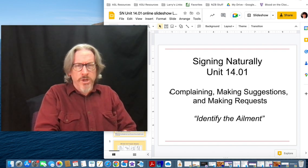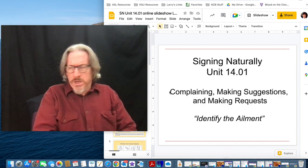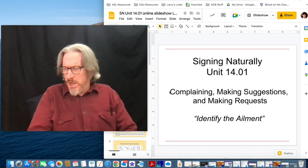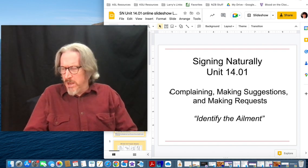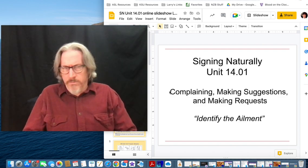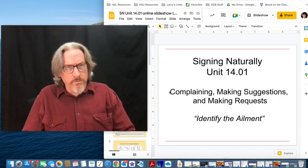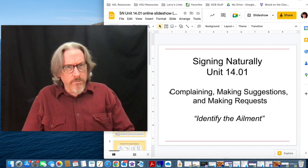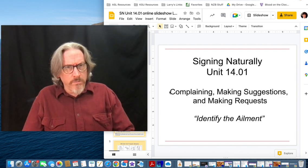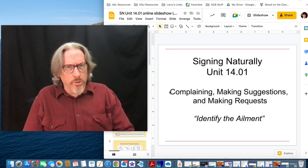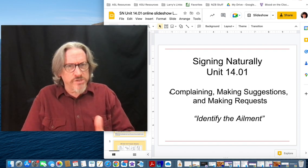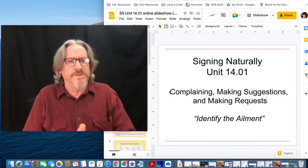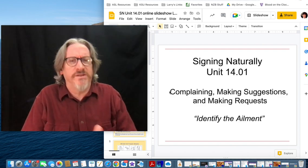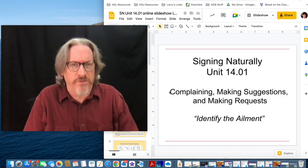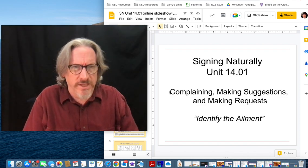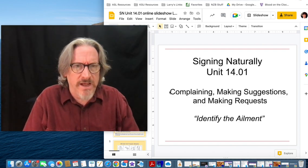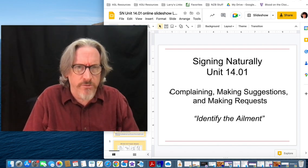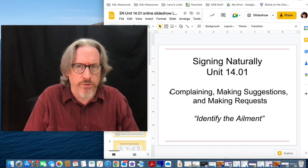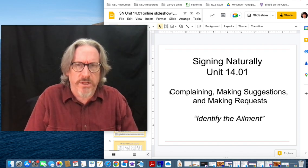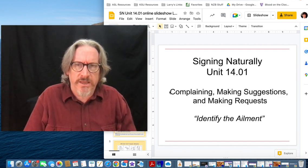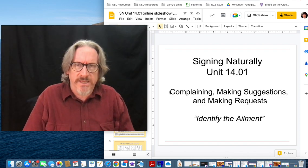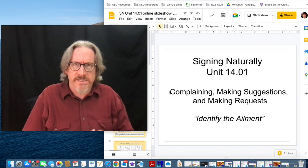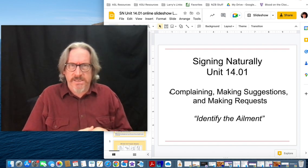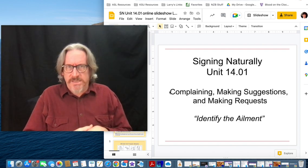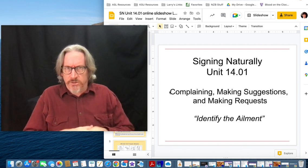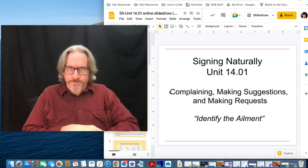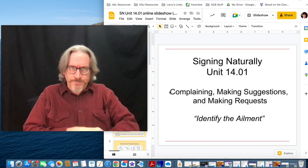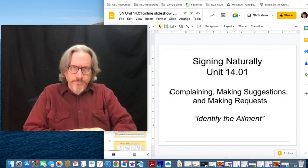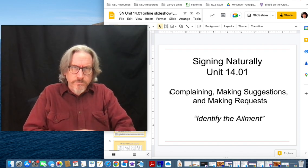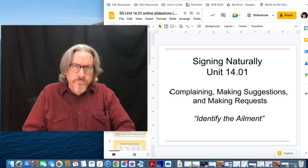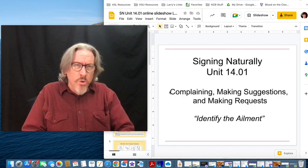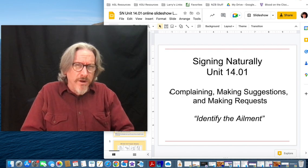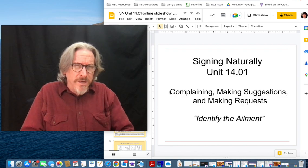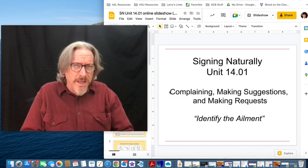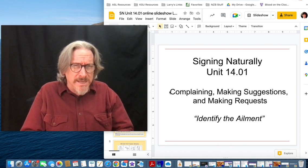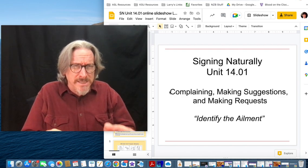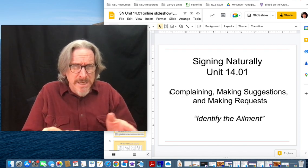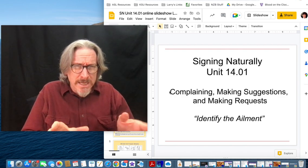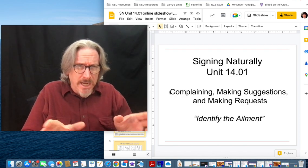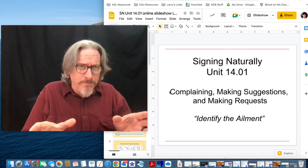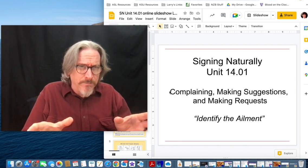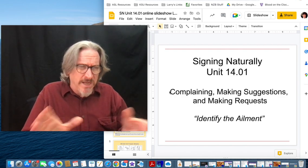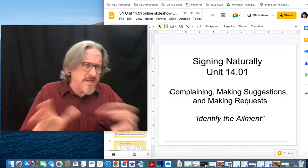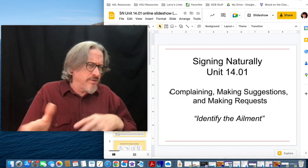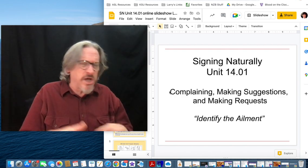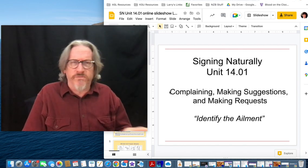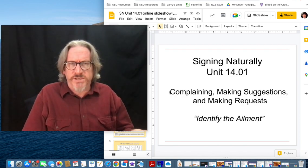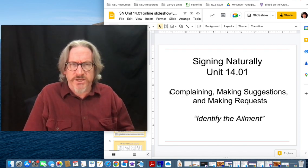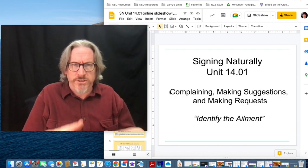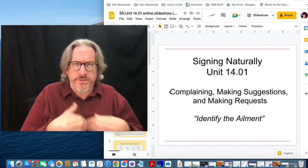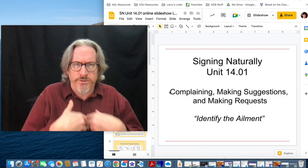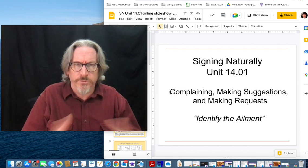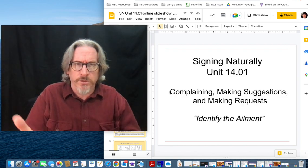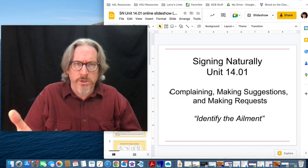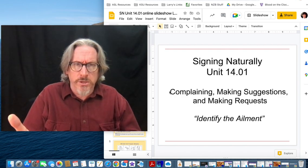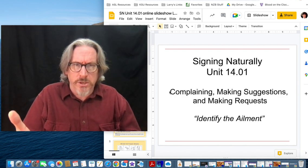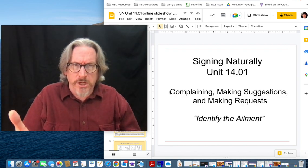through more specifically how the book lays things out. Where in class, I tend to use